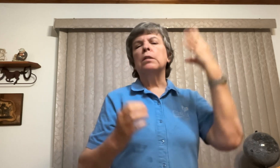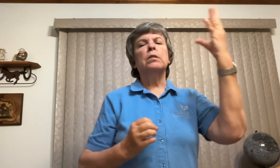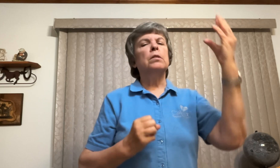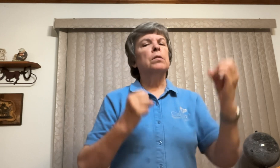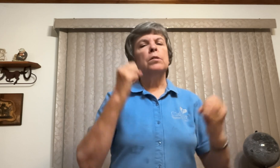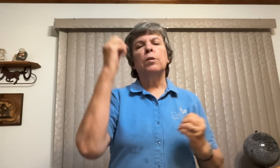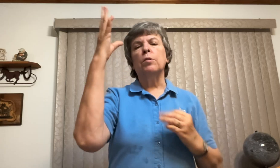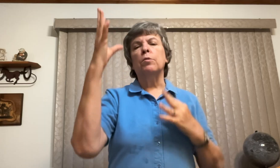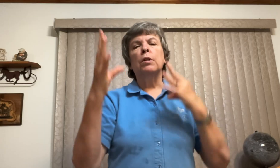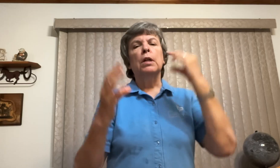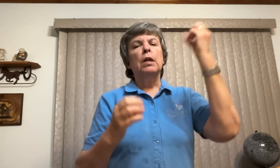this. So